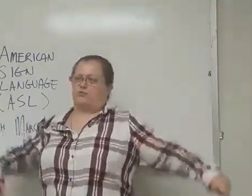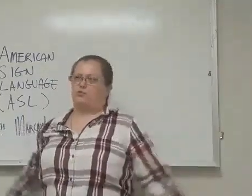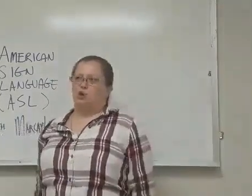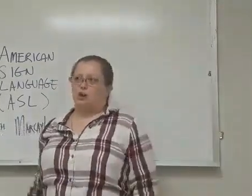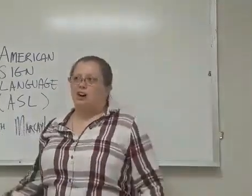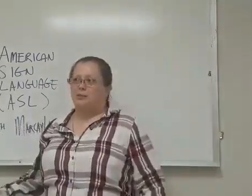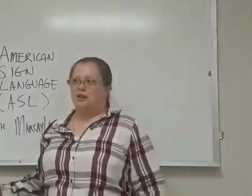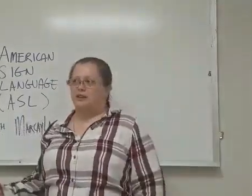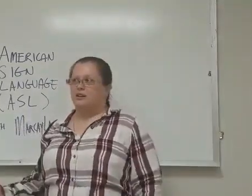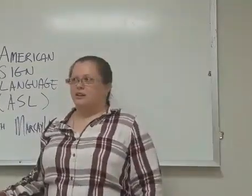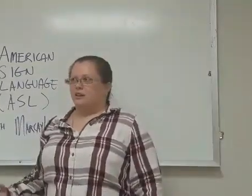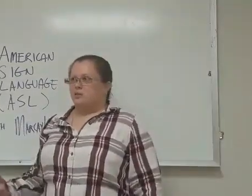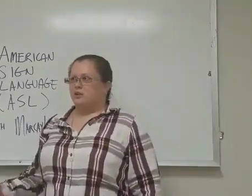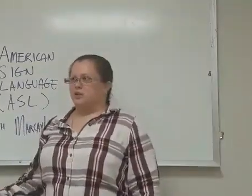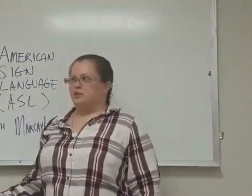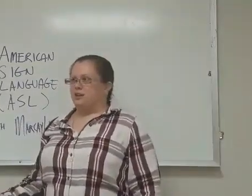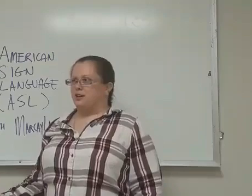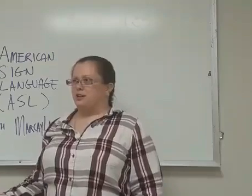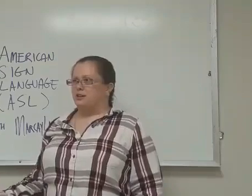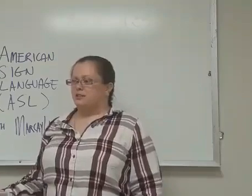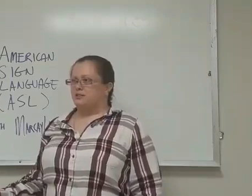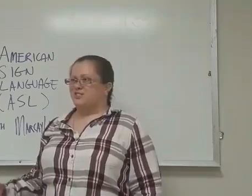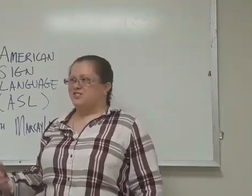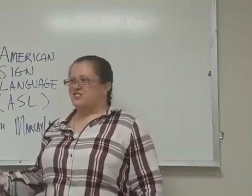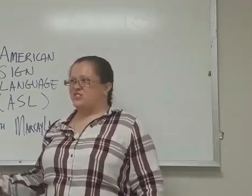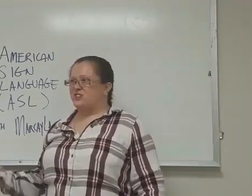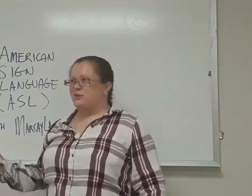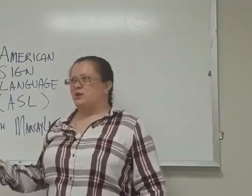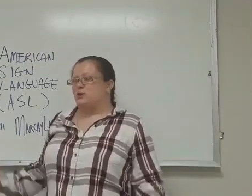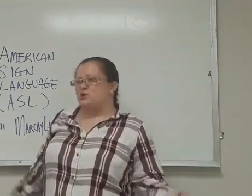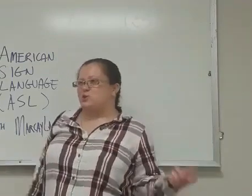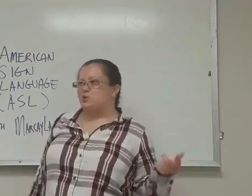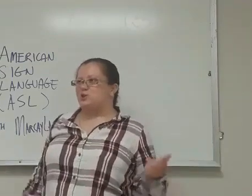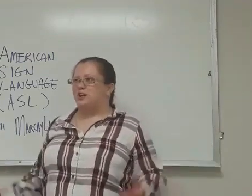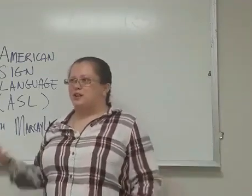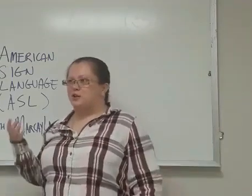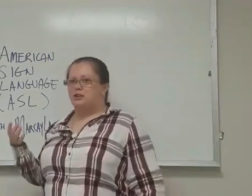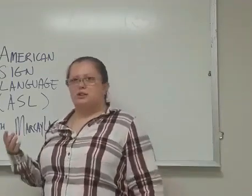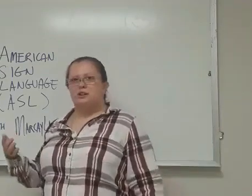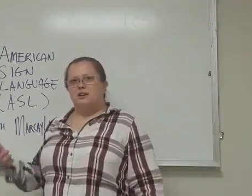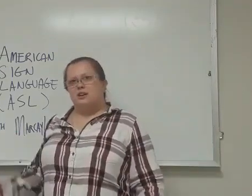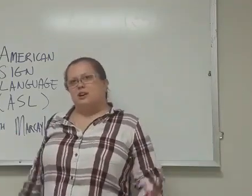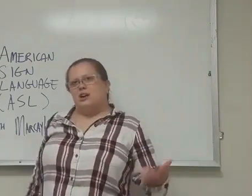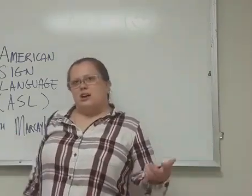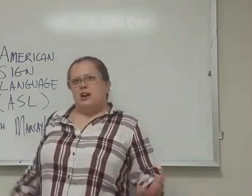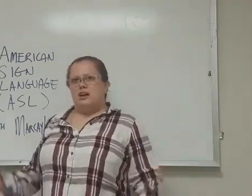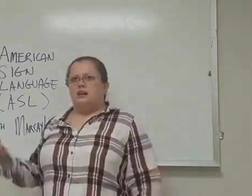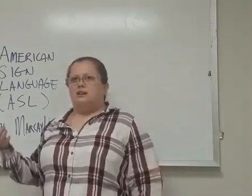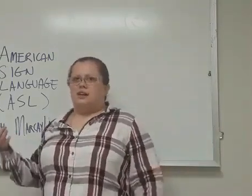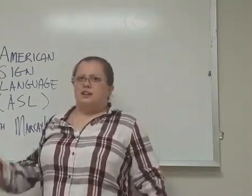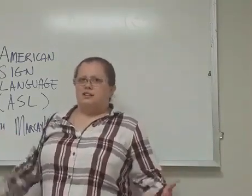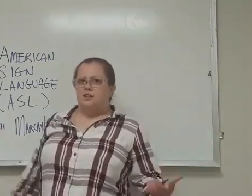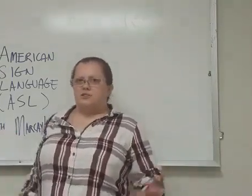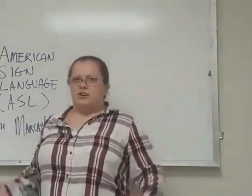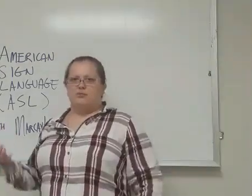more common. When you say, I mean, you can do sign language. I know it's slang. But... ASL is kind of more